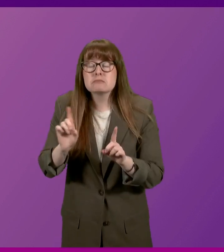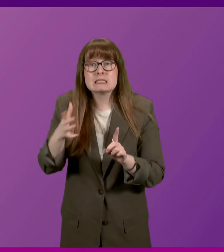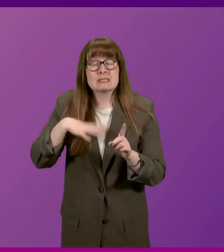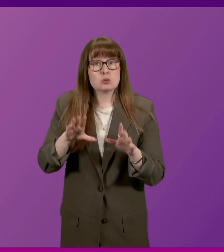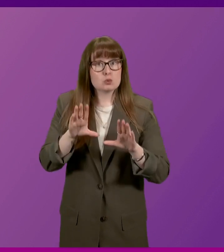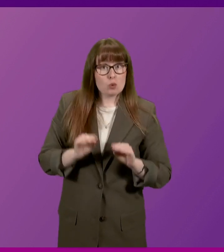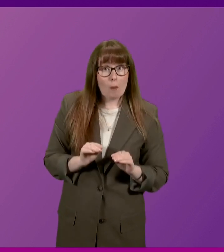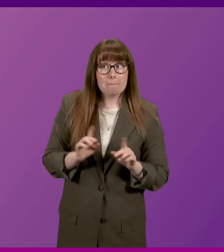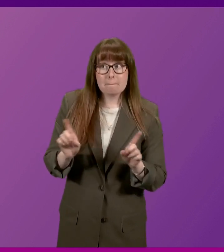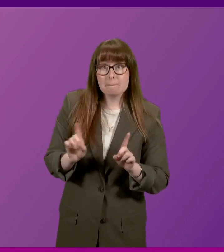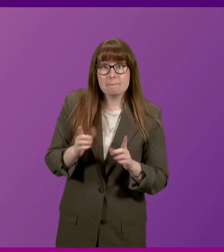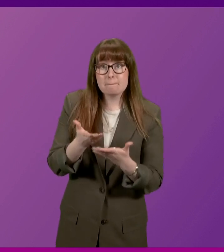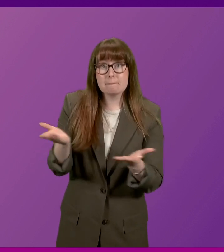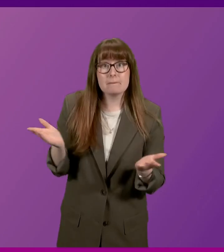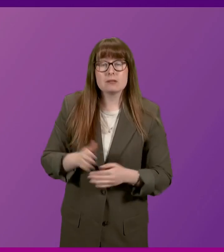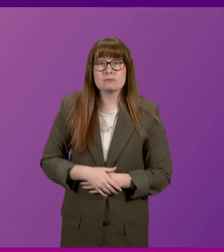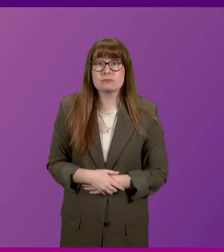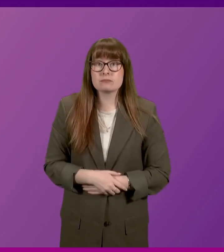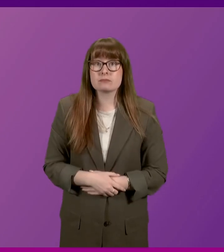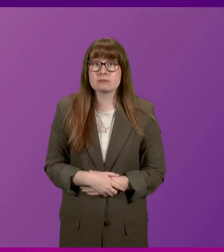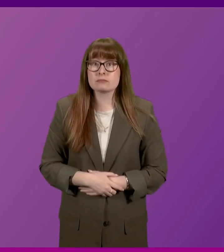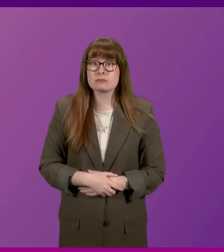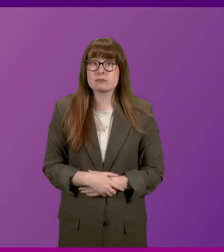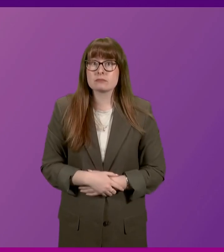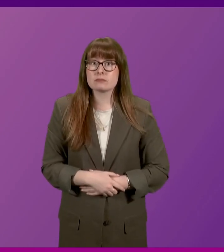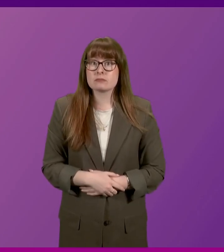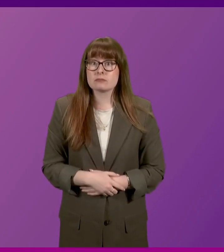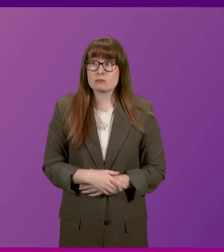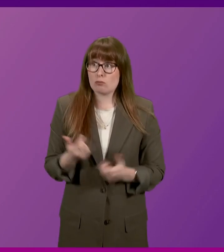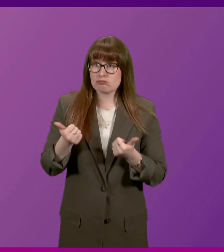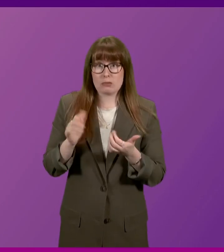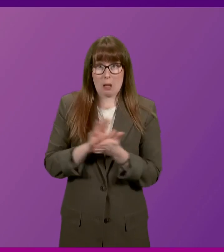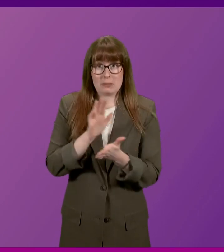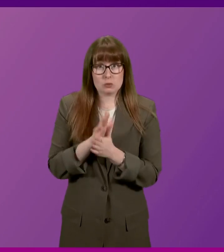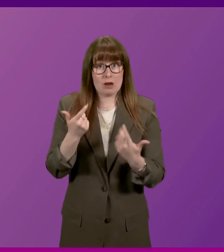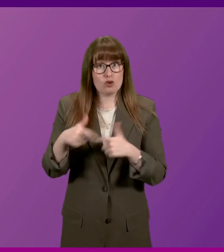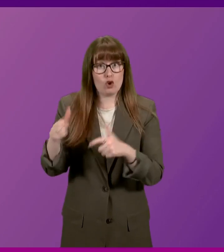suspend briefly for the next few minutes? We're all good?